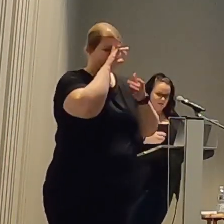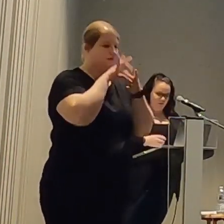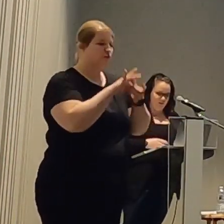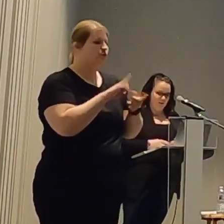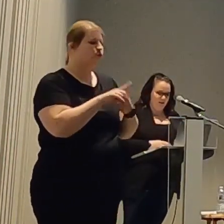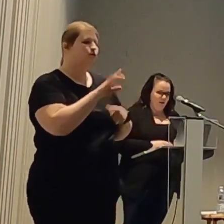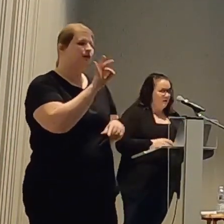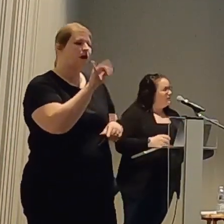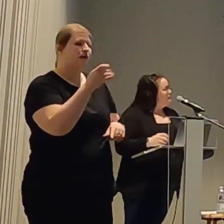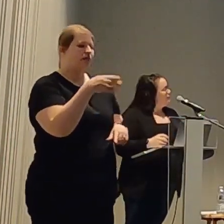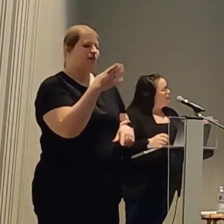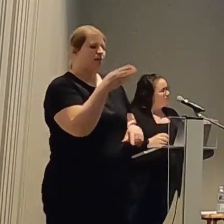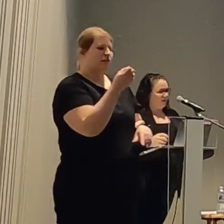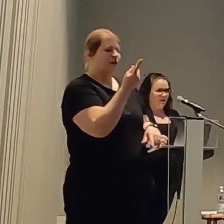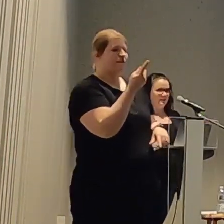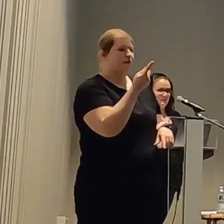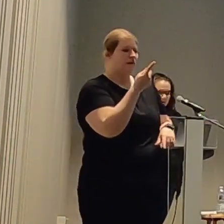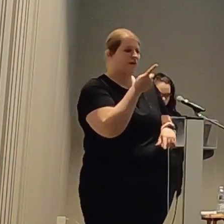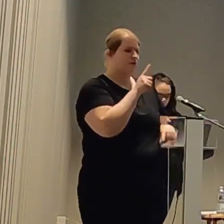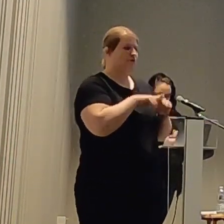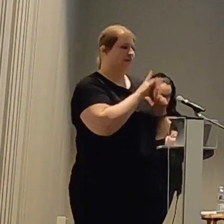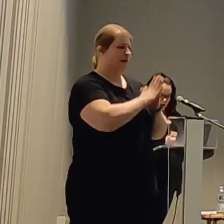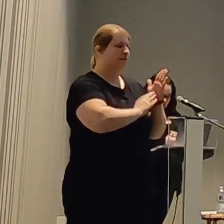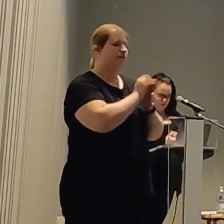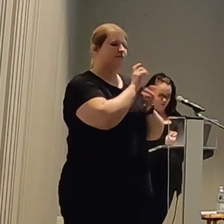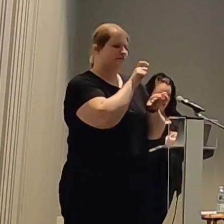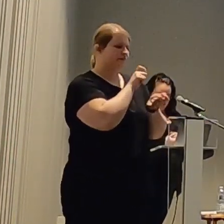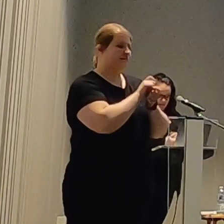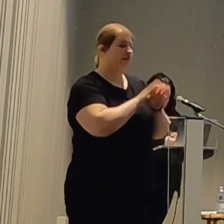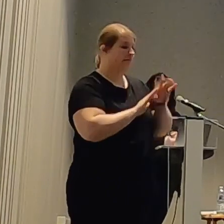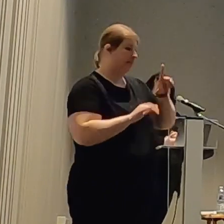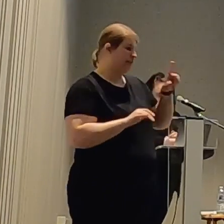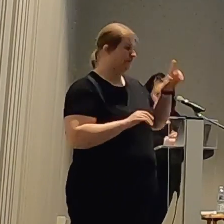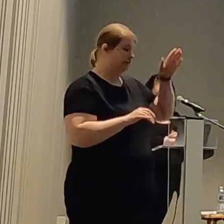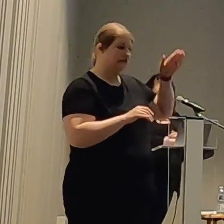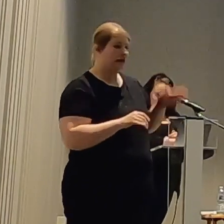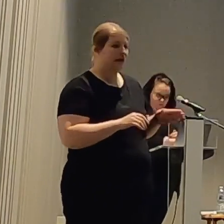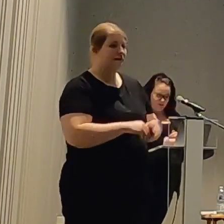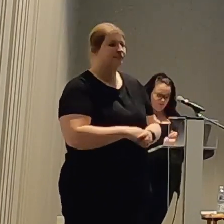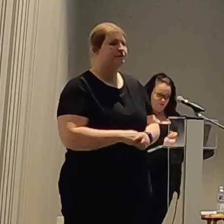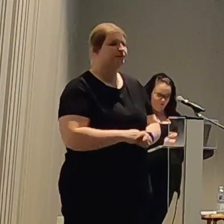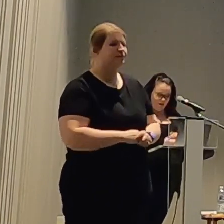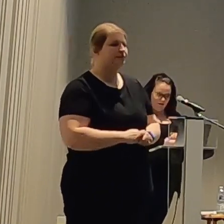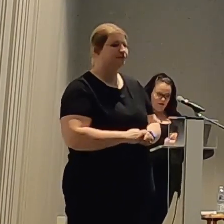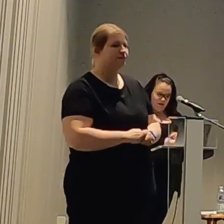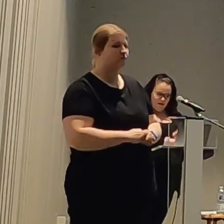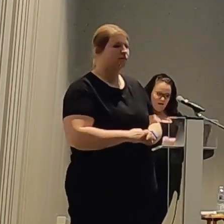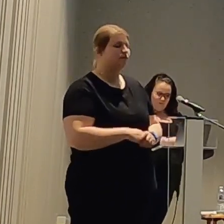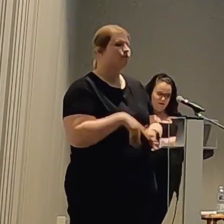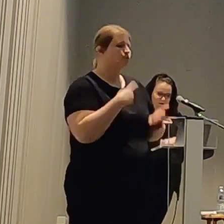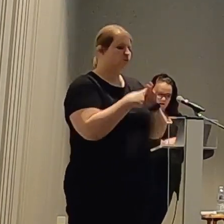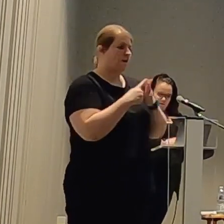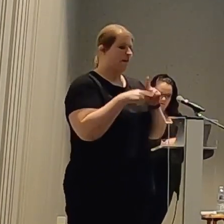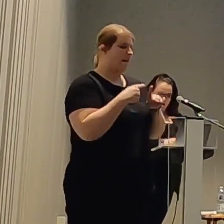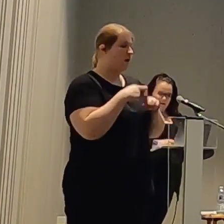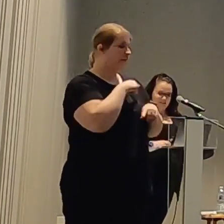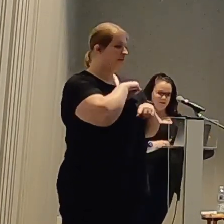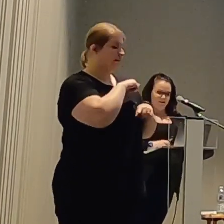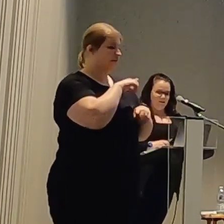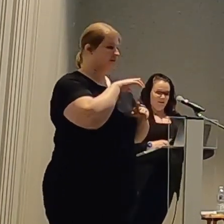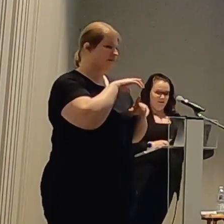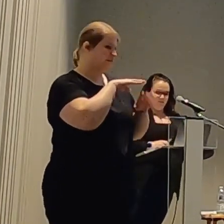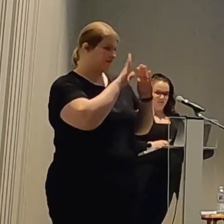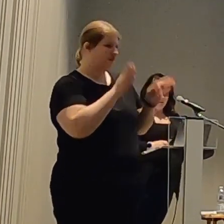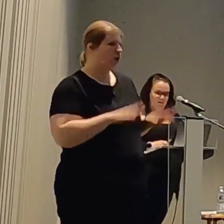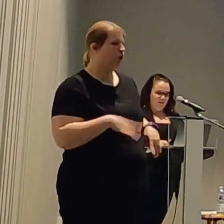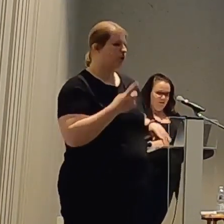painting, specifically the far right-hand side. We've talked about this figure once before, but on the right-hand